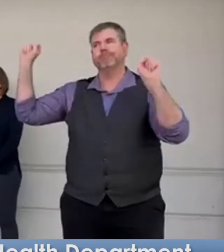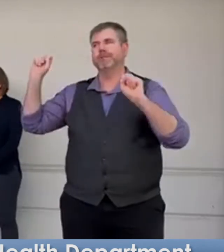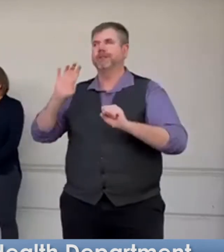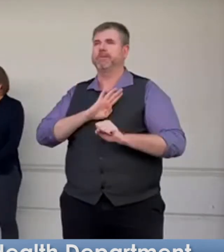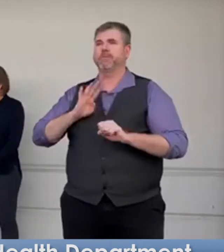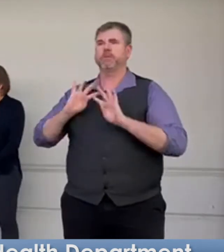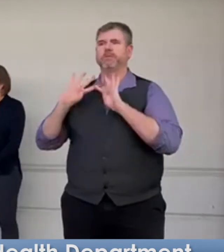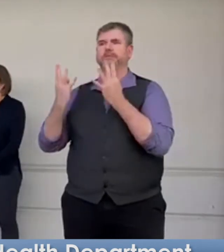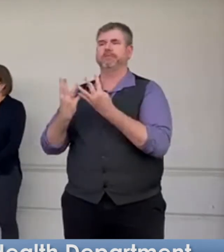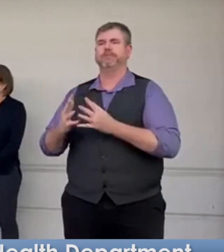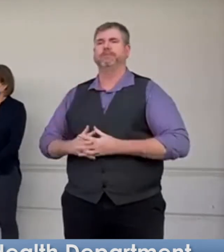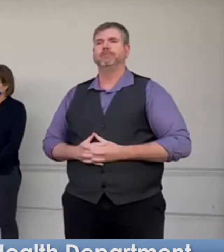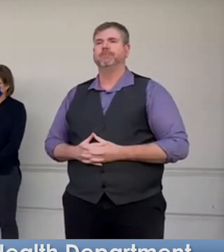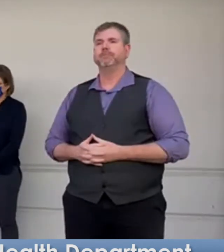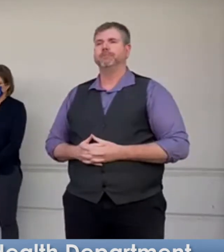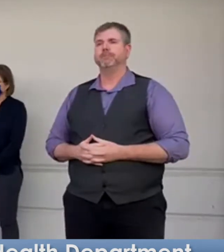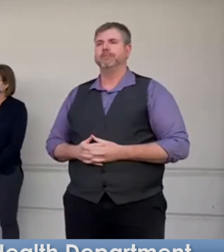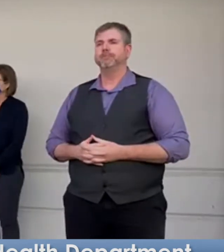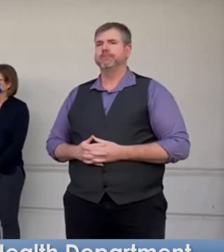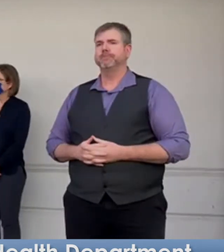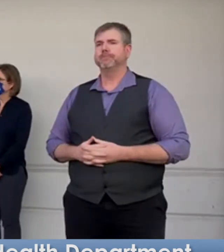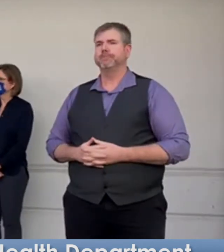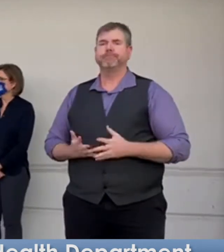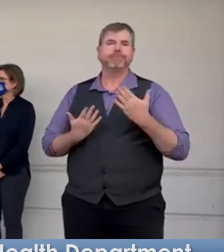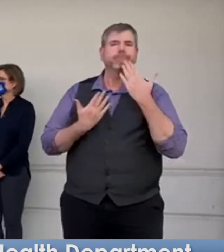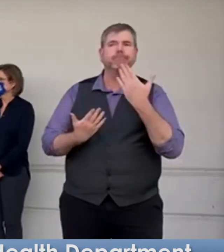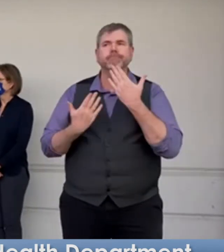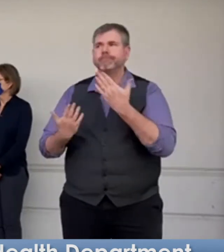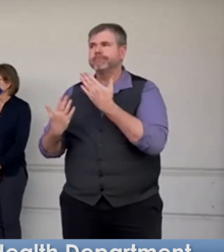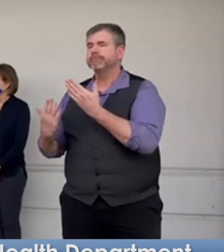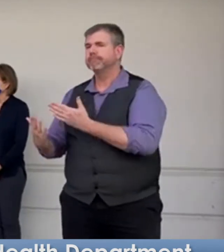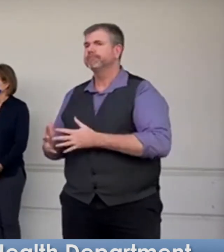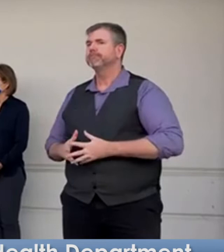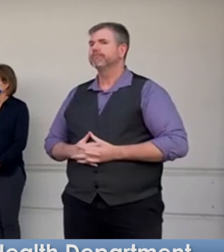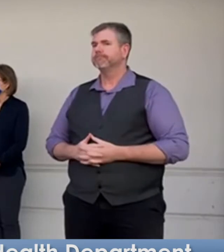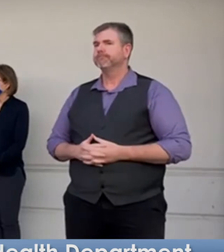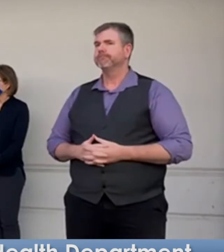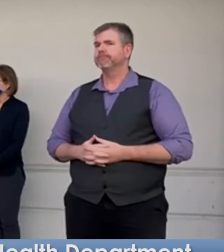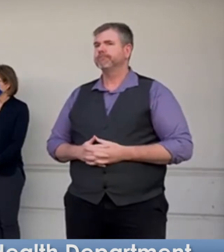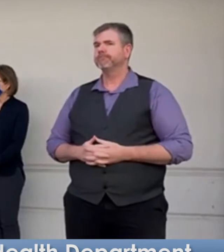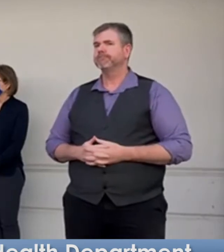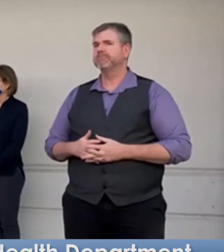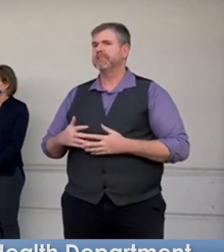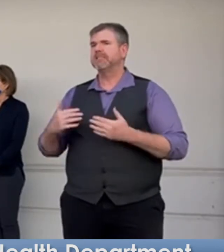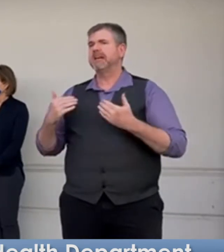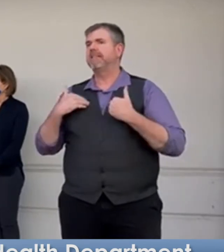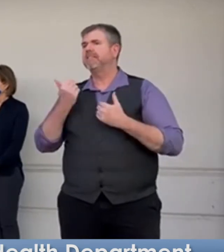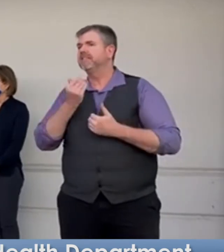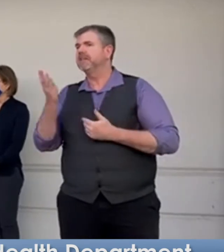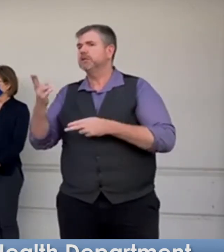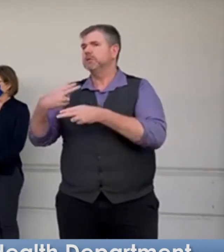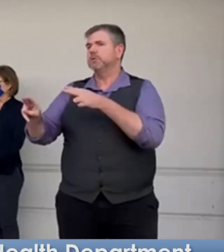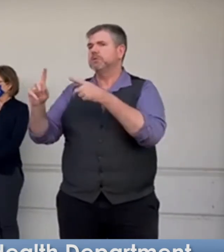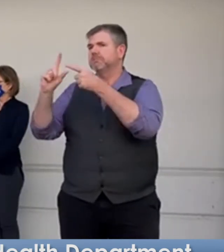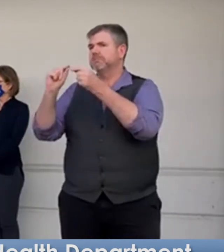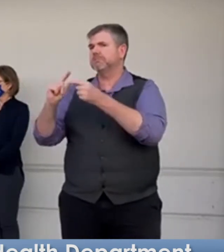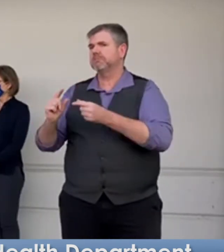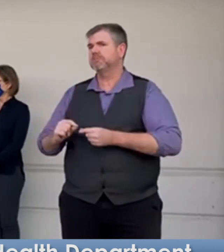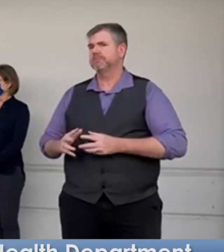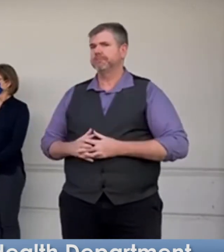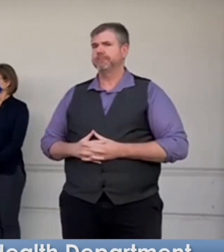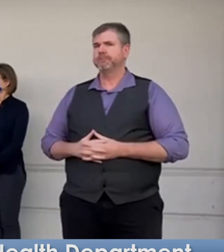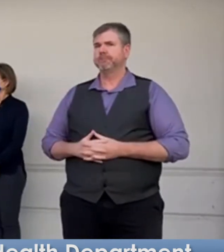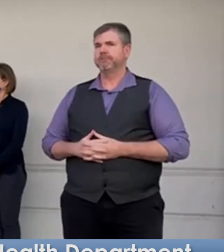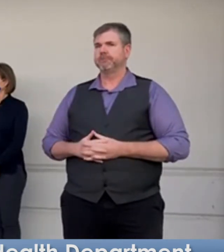Thank you, James, and thank you, Dr. Cody. I just had a couple of messages that I wanted to share. One is that I know that a lot of